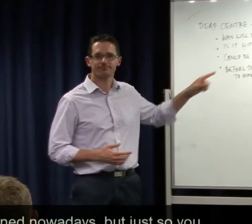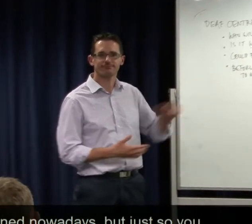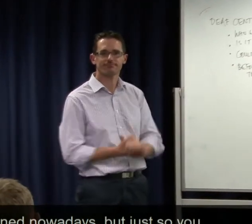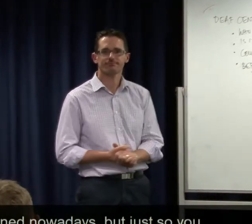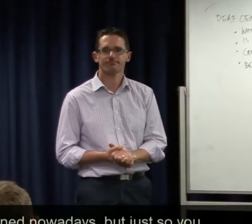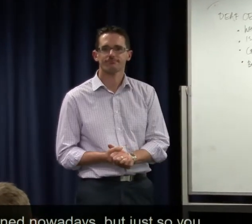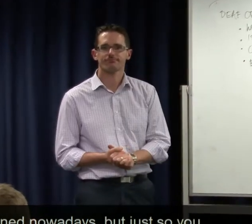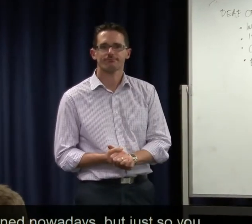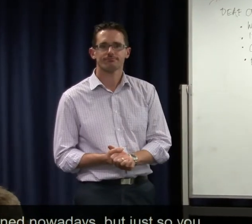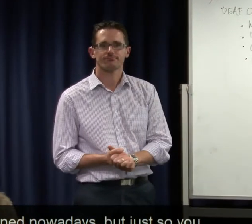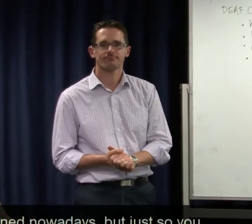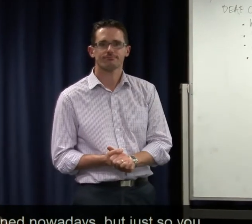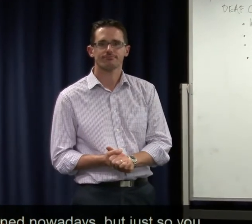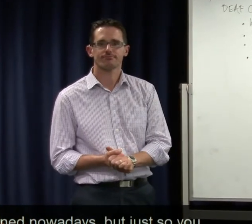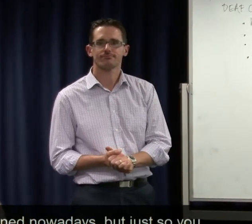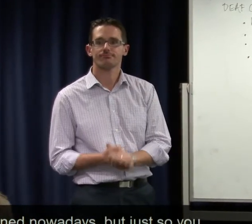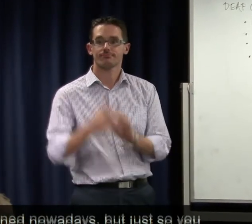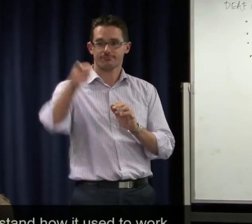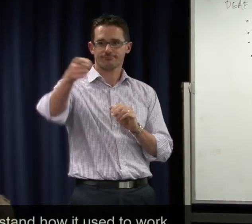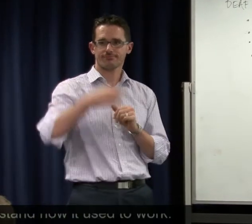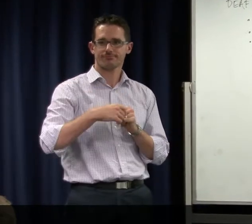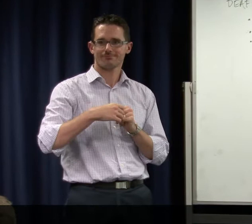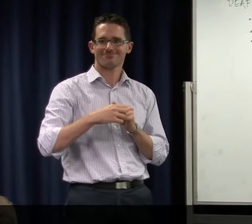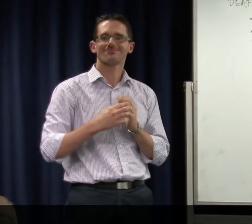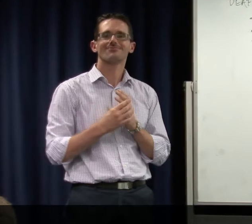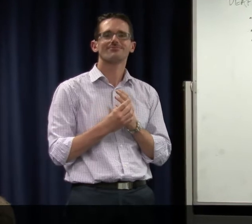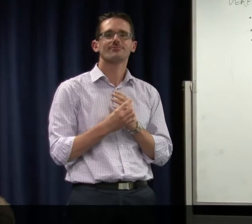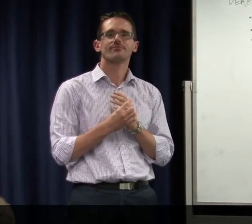Any other comments to this? Yes?